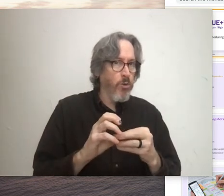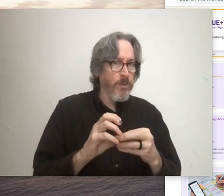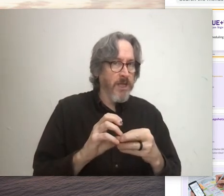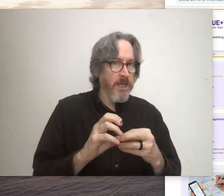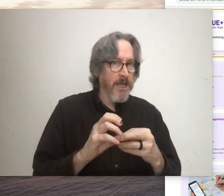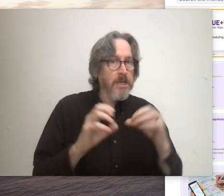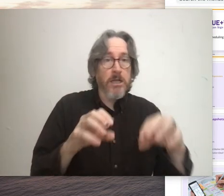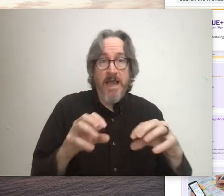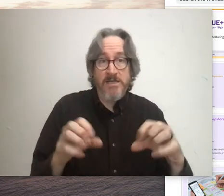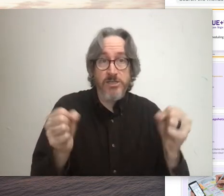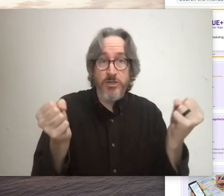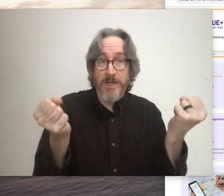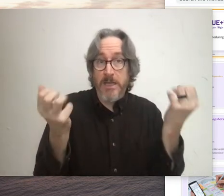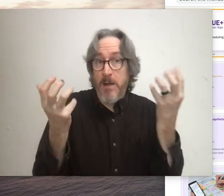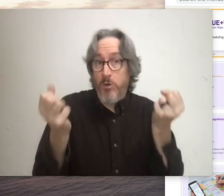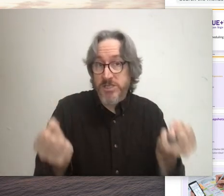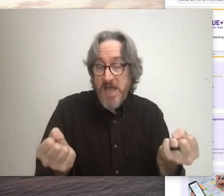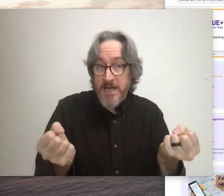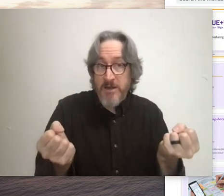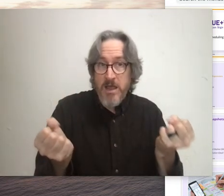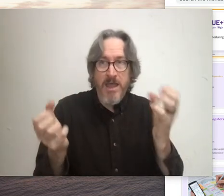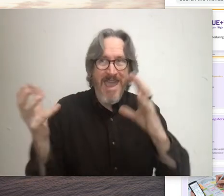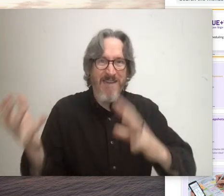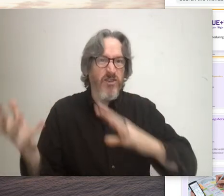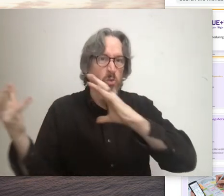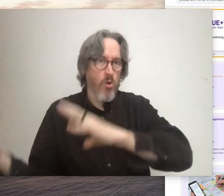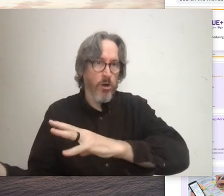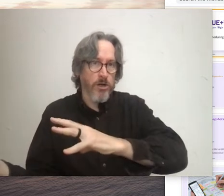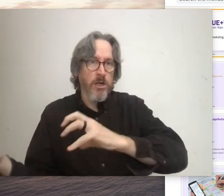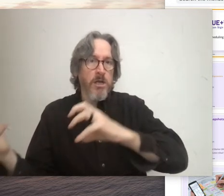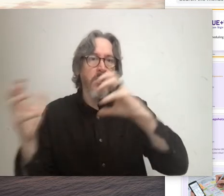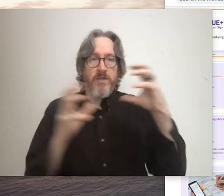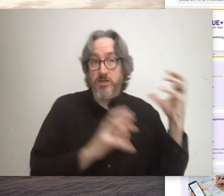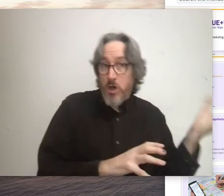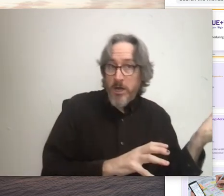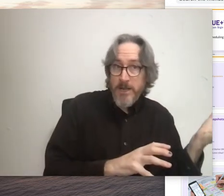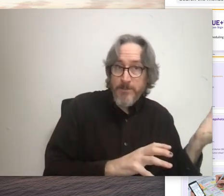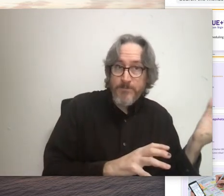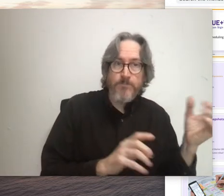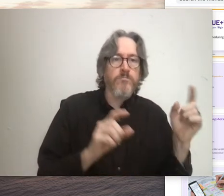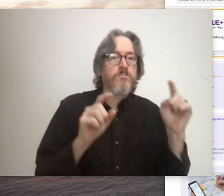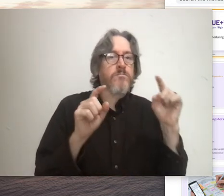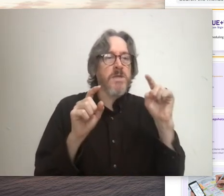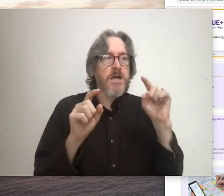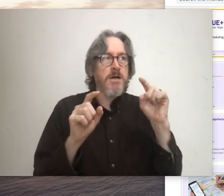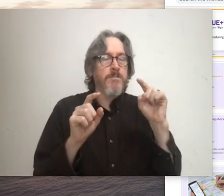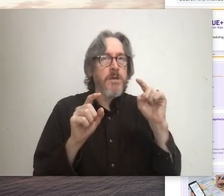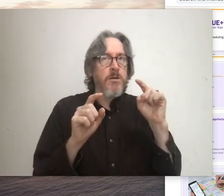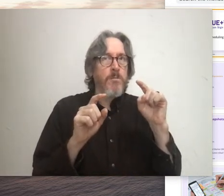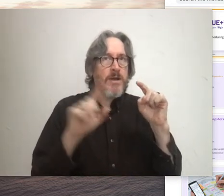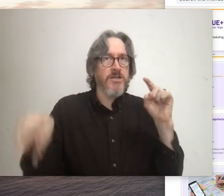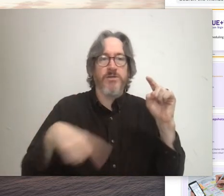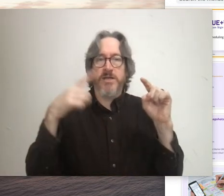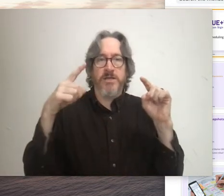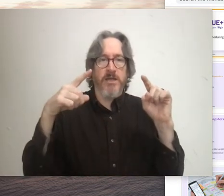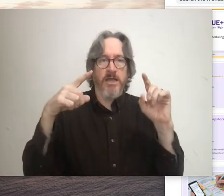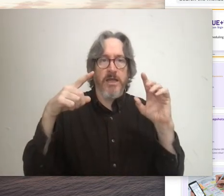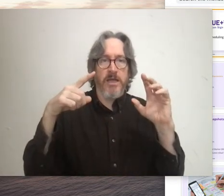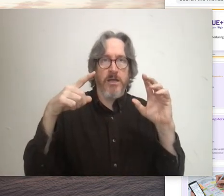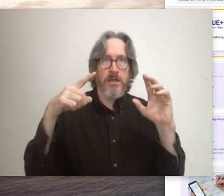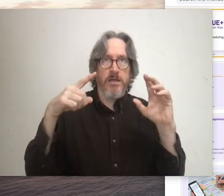We will be in class doing a lot more sign heavy work than talking. But I do